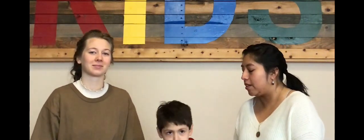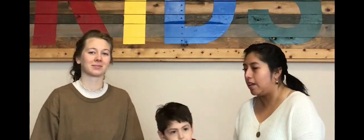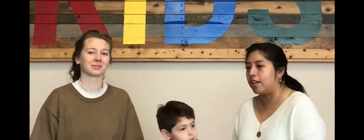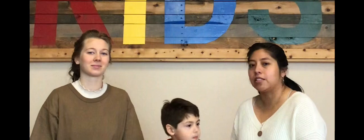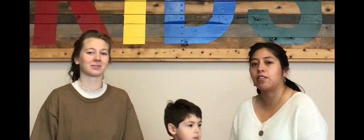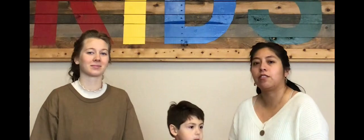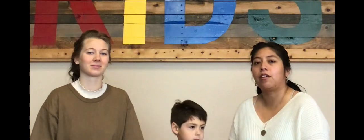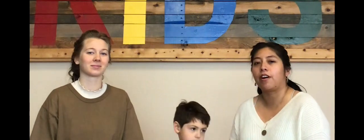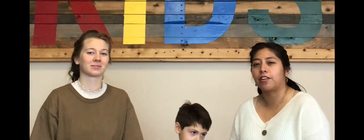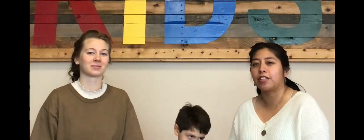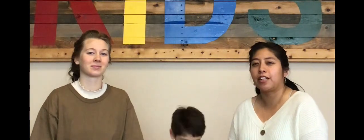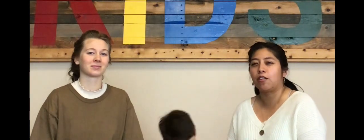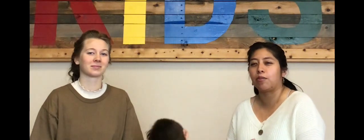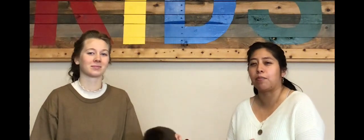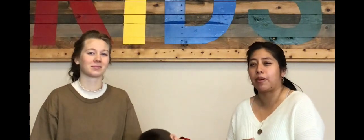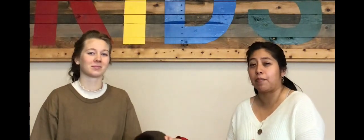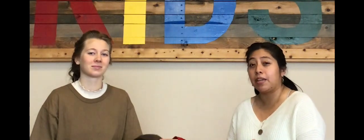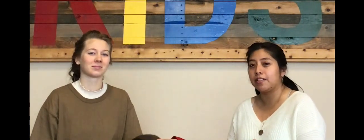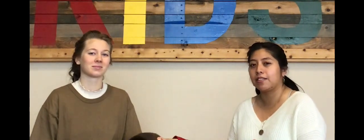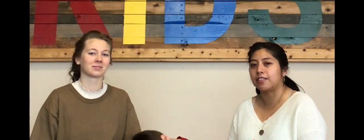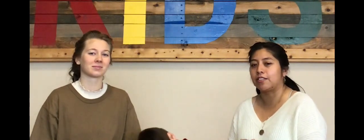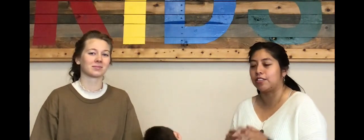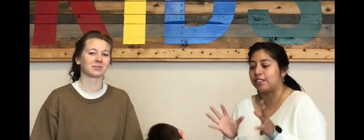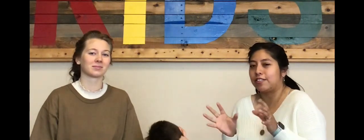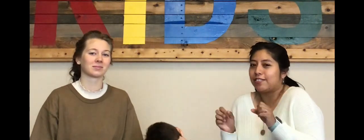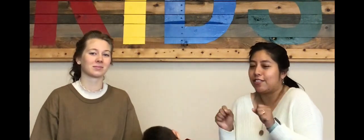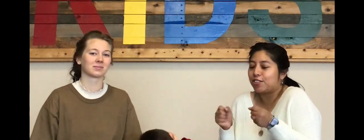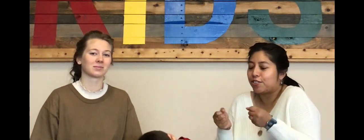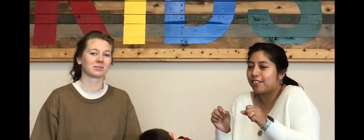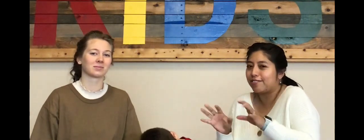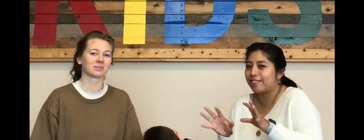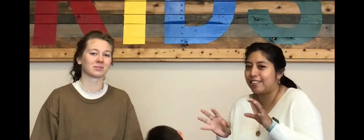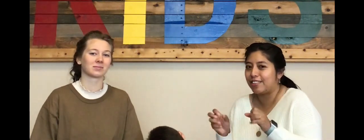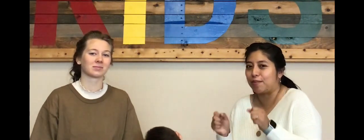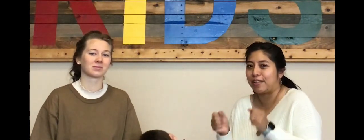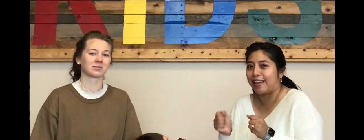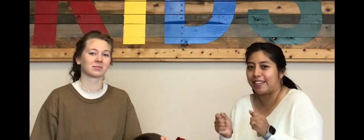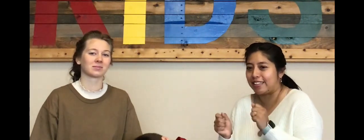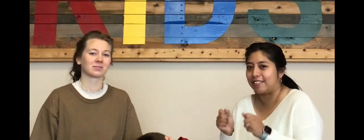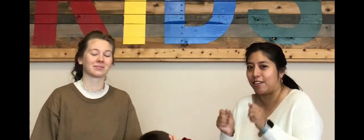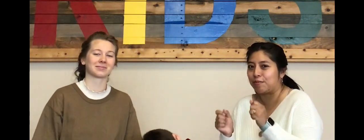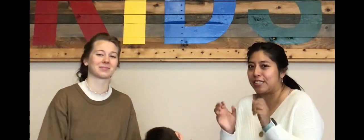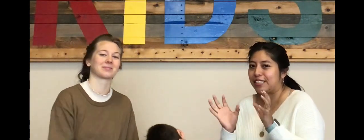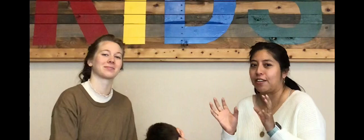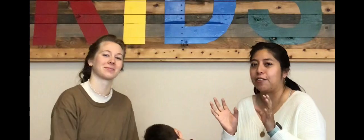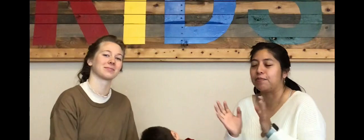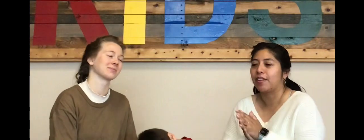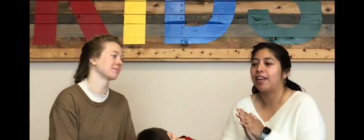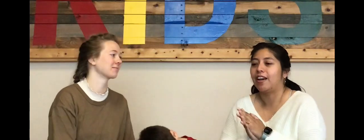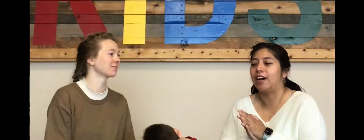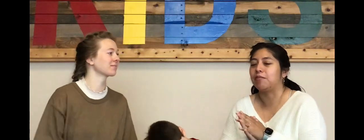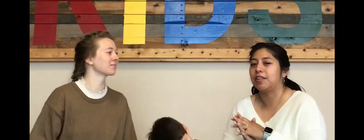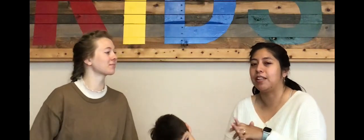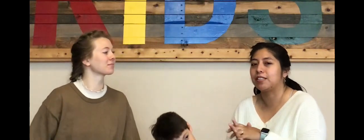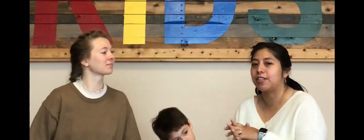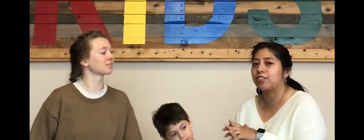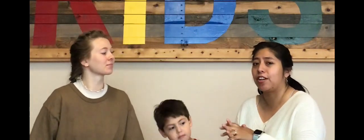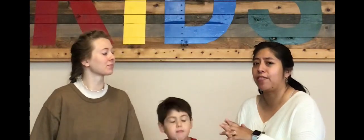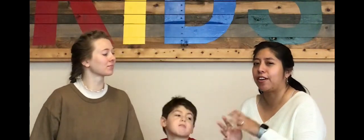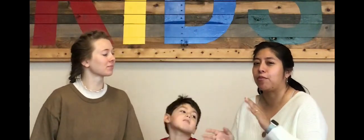It is a little harder to tell with babies because they're just little short, chubby legs and arms, and so it is fun to try and figure out what